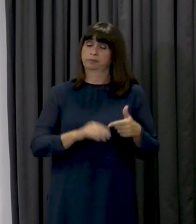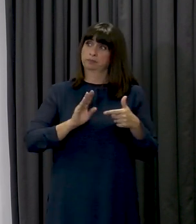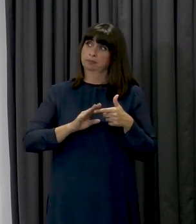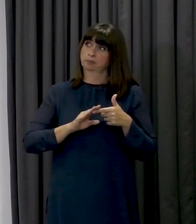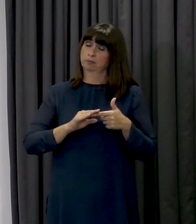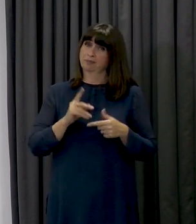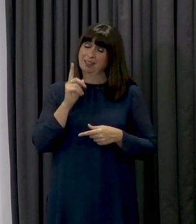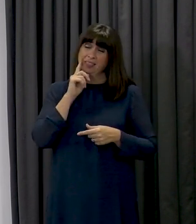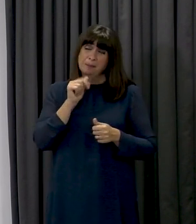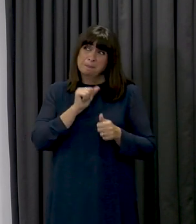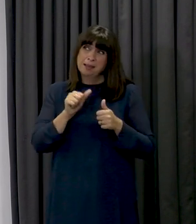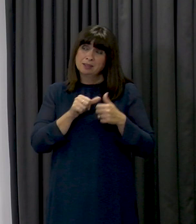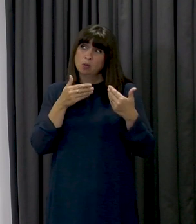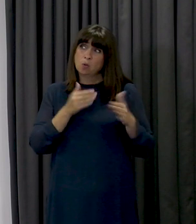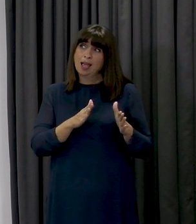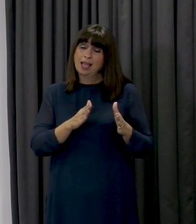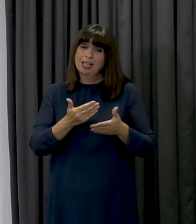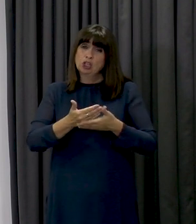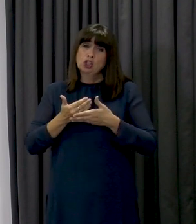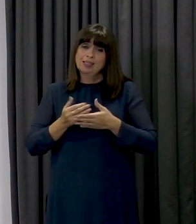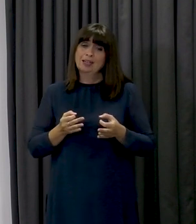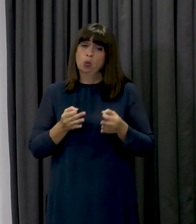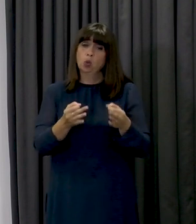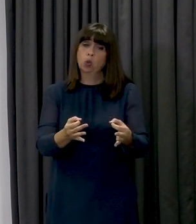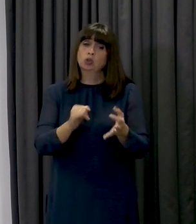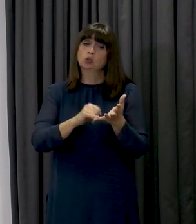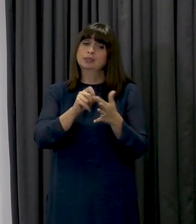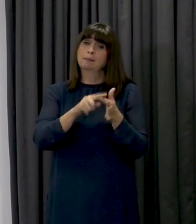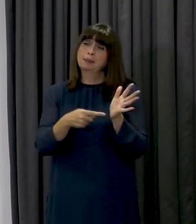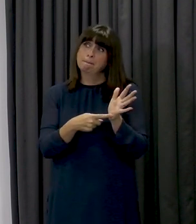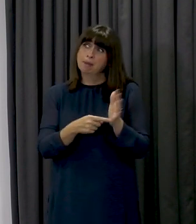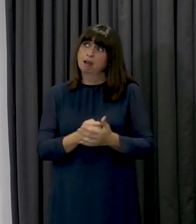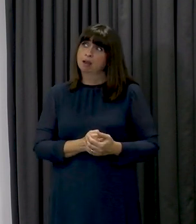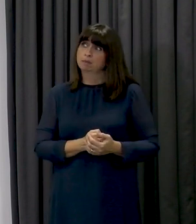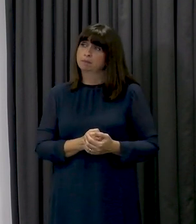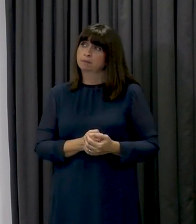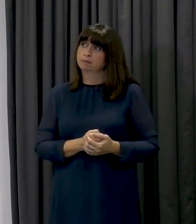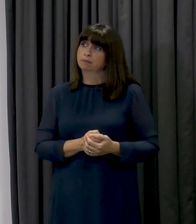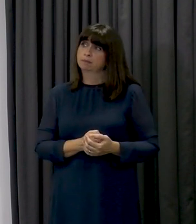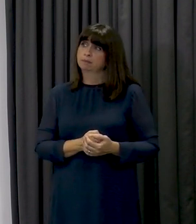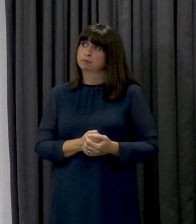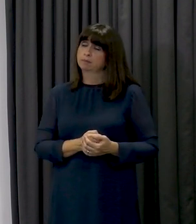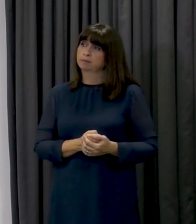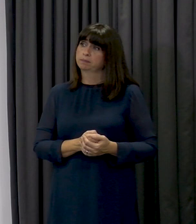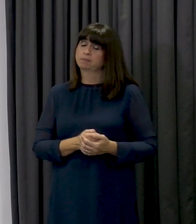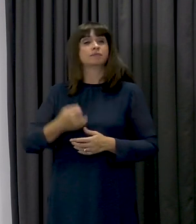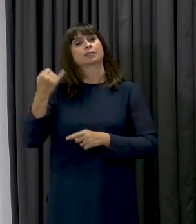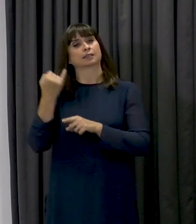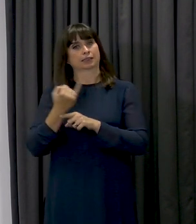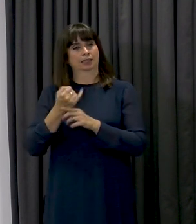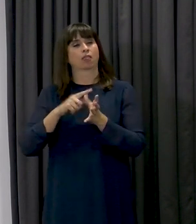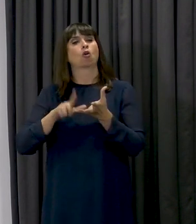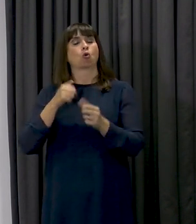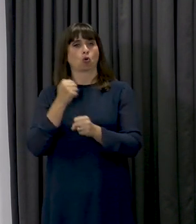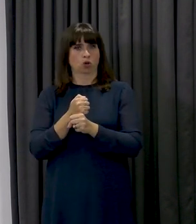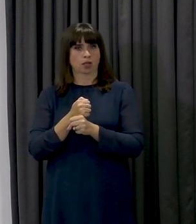wouldn't it be wiser to defer the end of shielding, for example, into September? Well, Tom, currently the 16th of August is the date